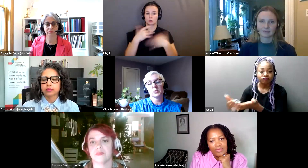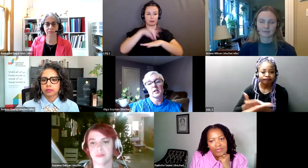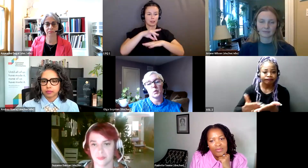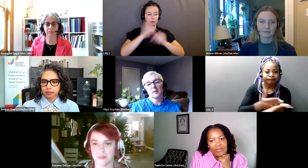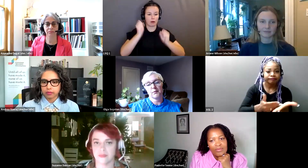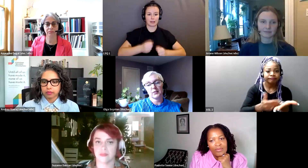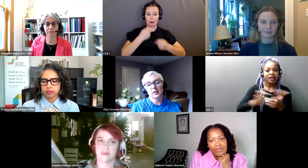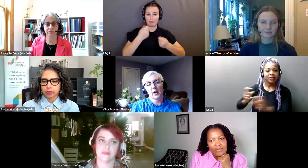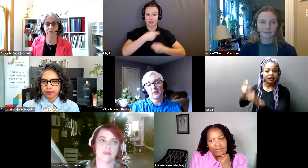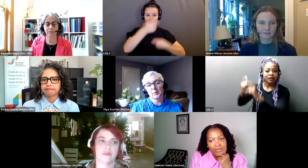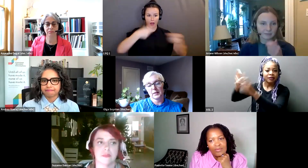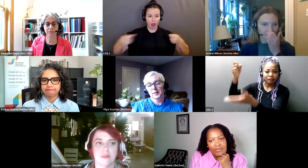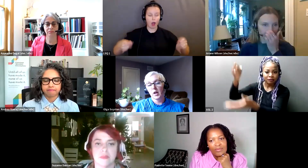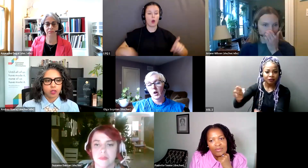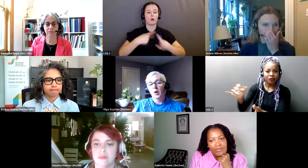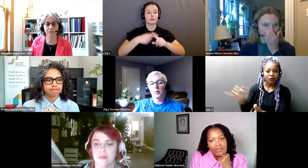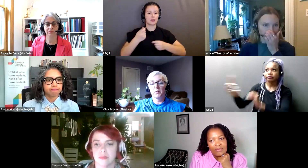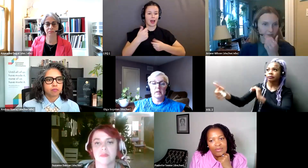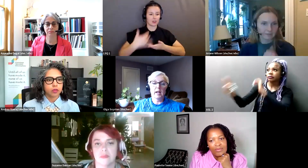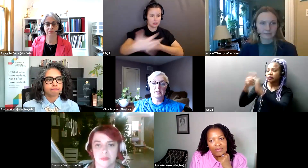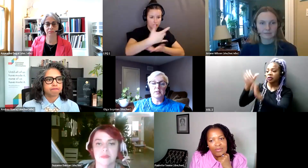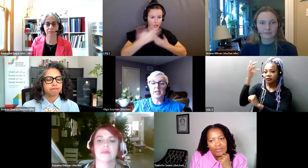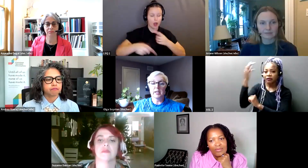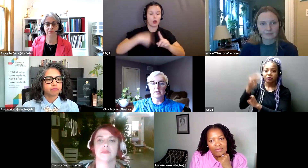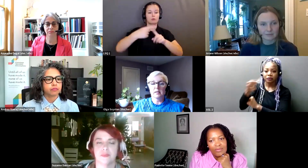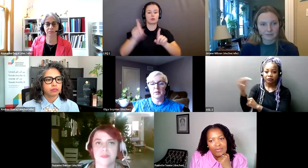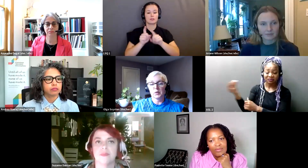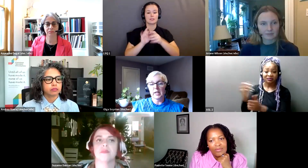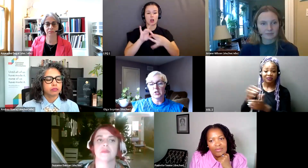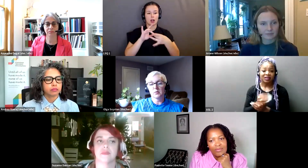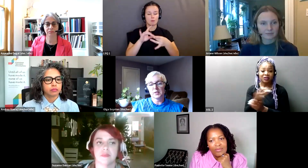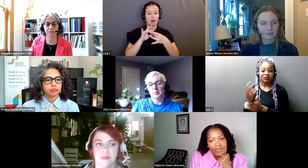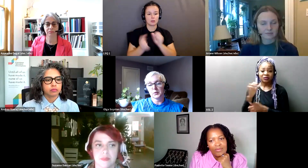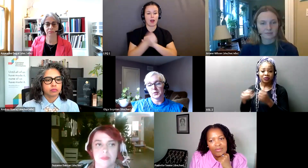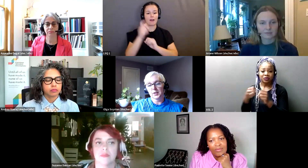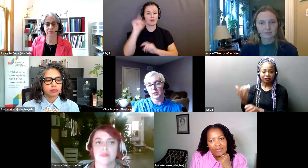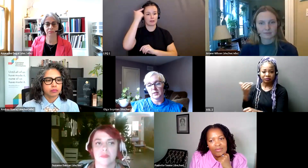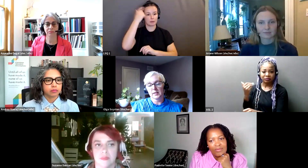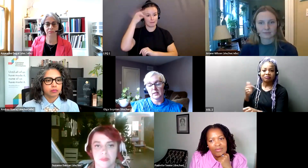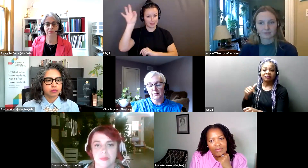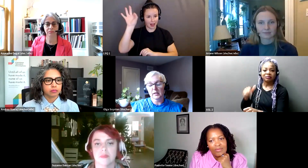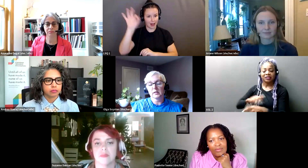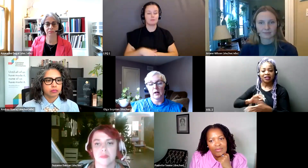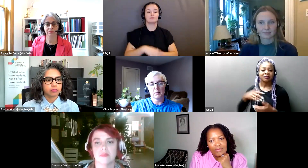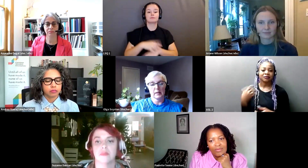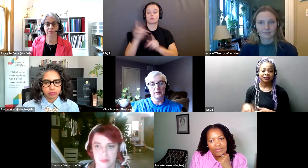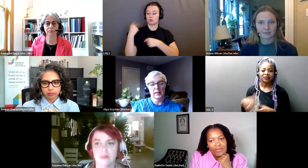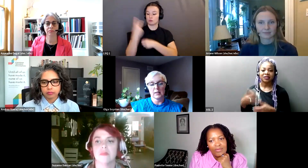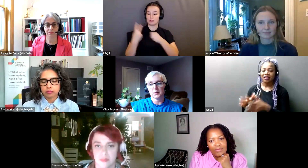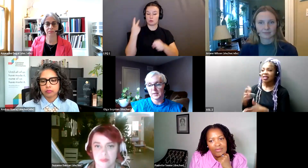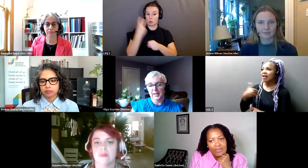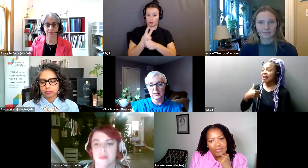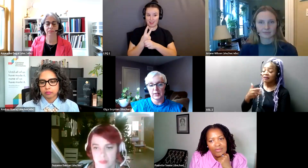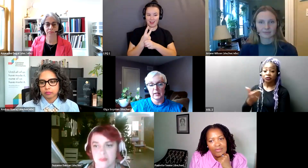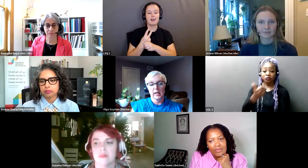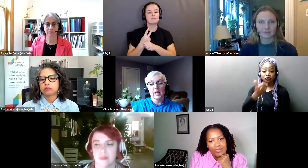work closely with the federal government. Over the last 3 years, the foundation was able to secure significant government funding